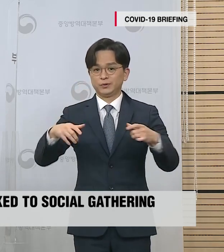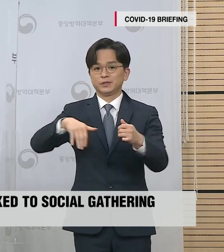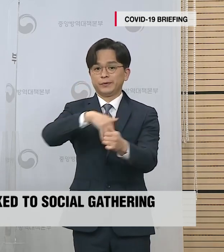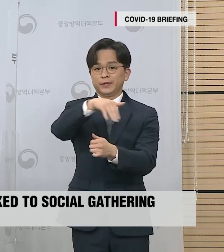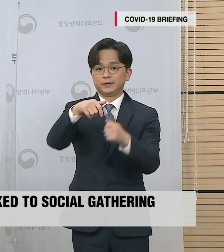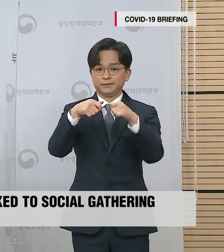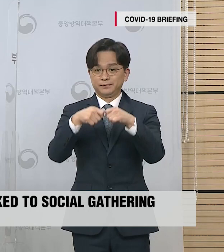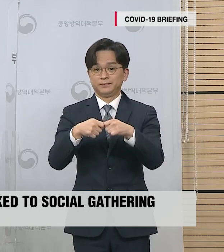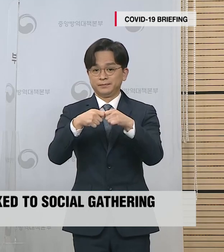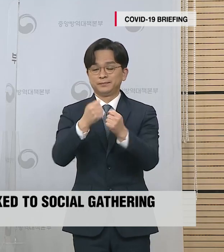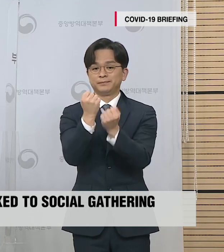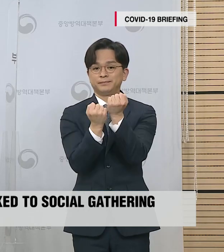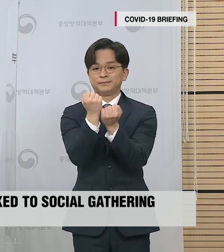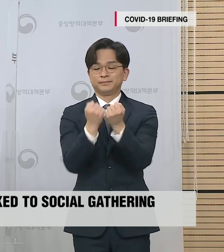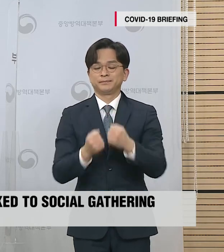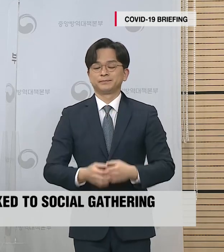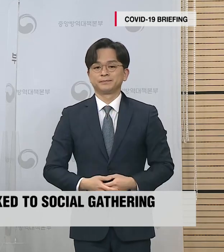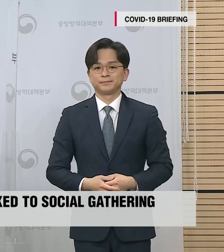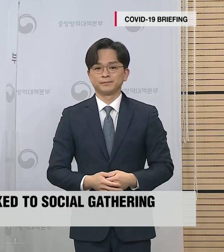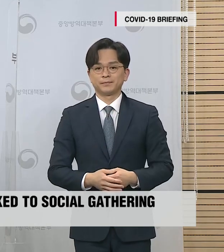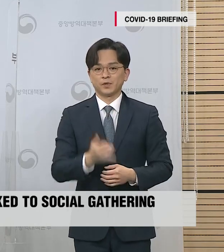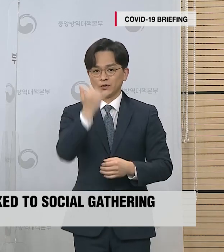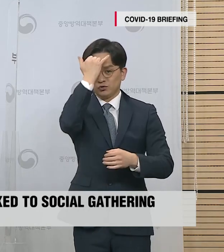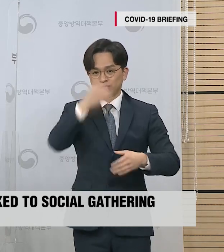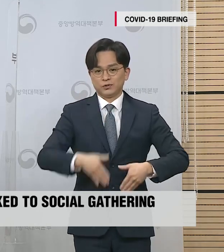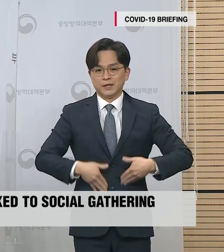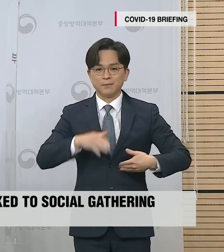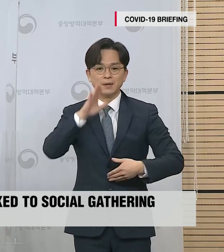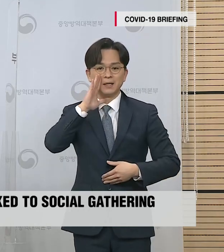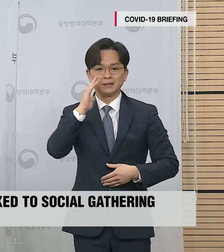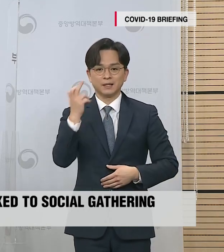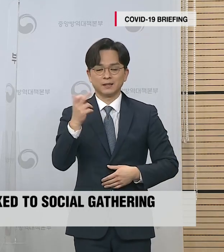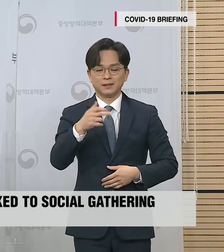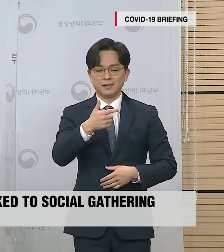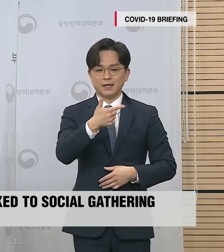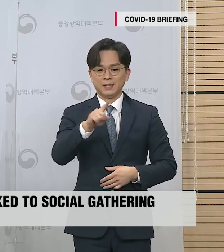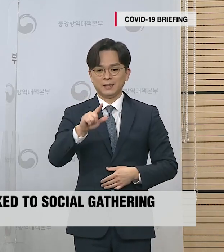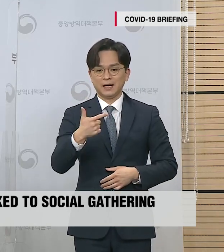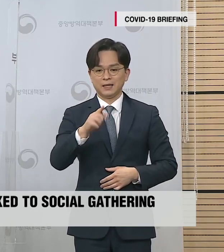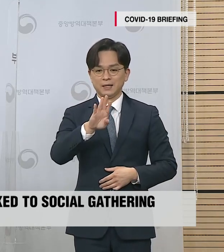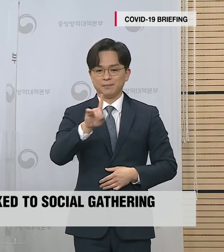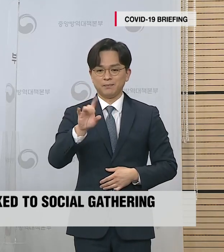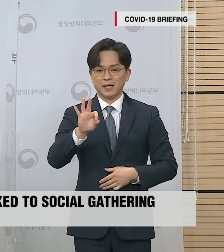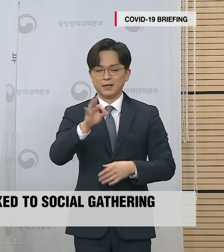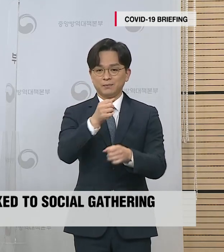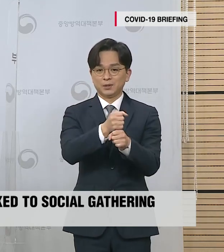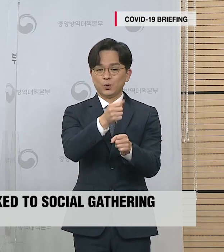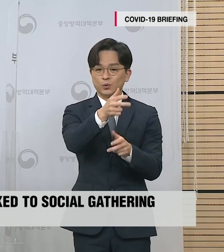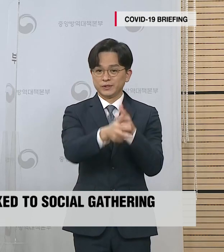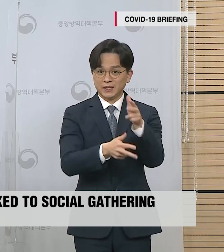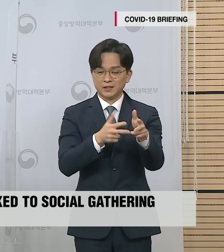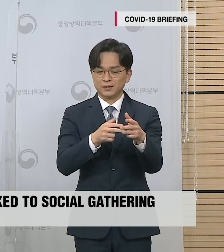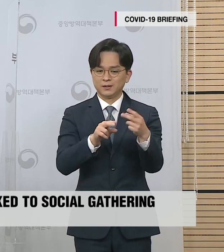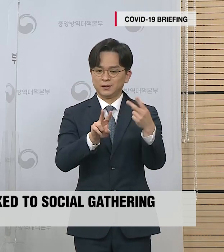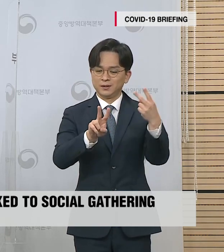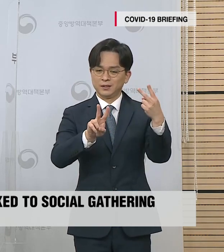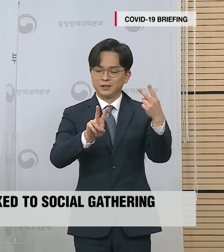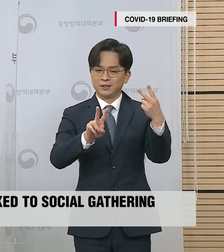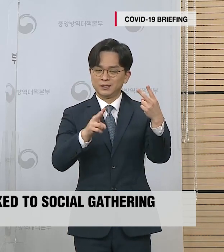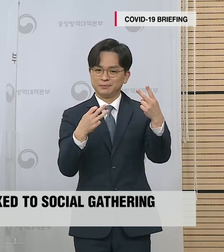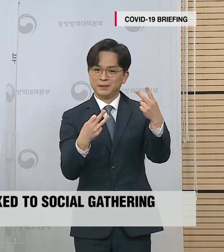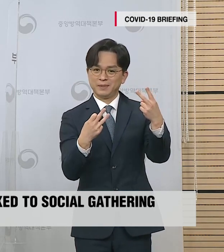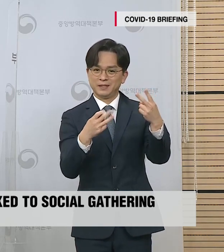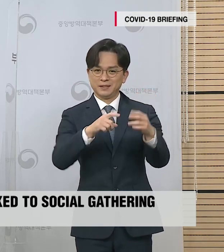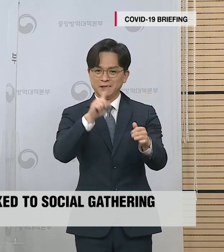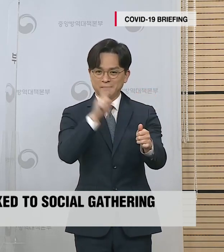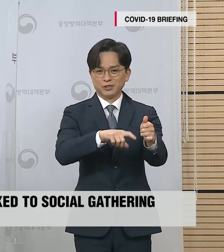of 151. And in Chungcheong province, in Chungcheongnam-do province, Asan city, in relation to a boiler manufacturing